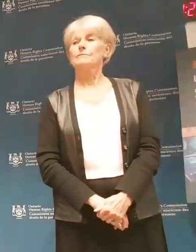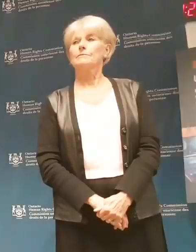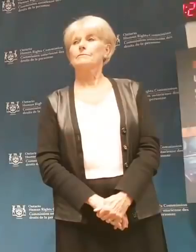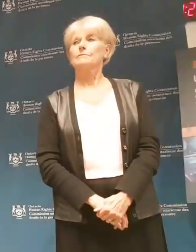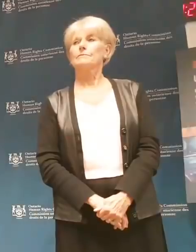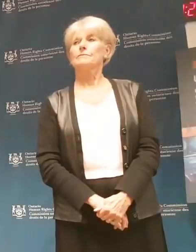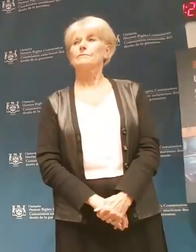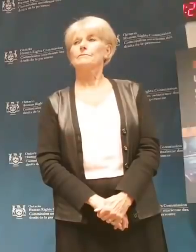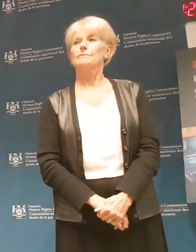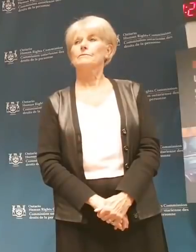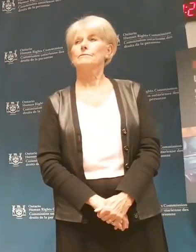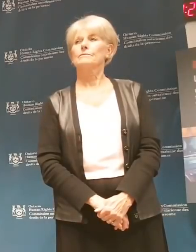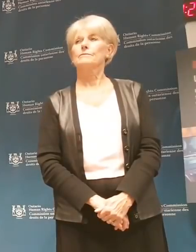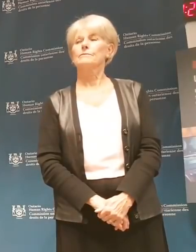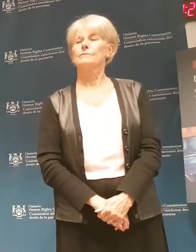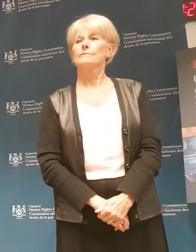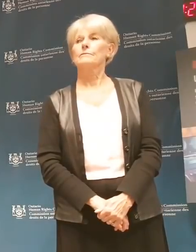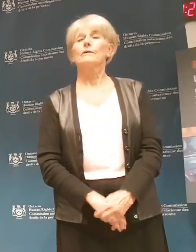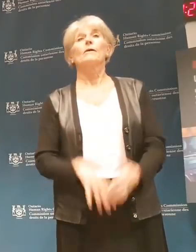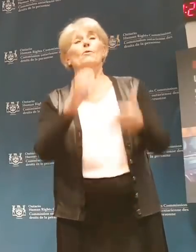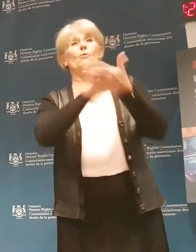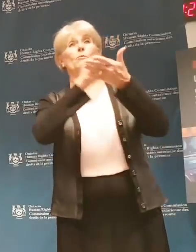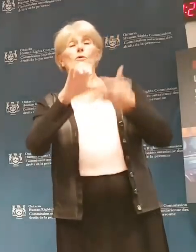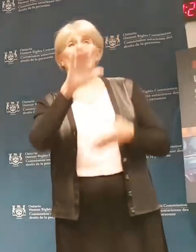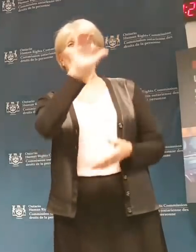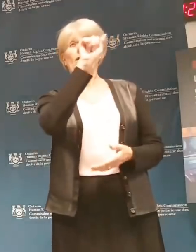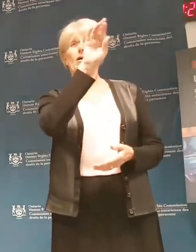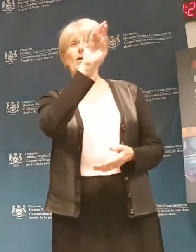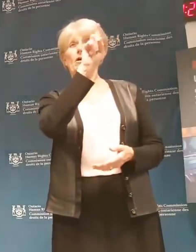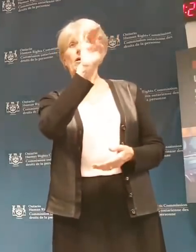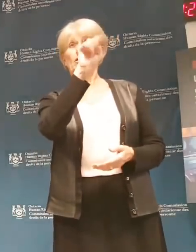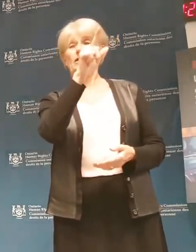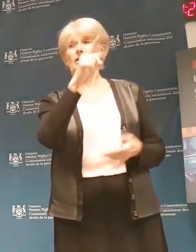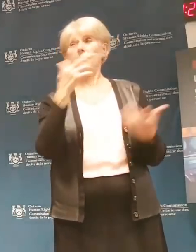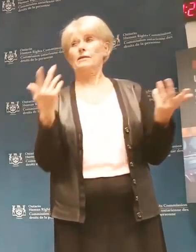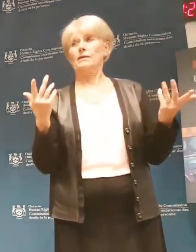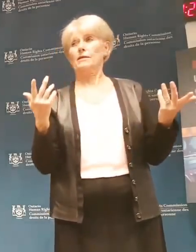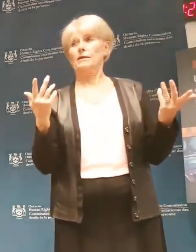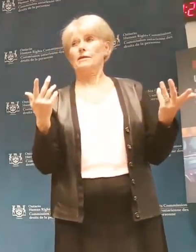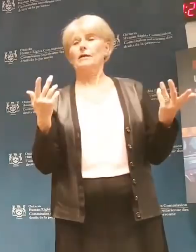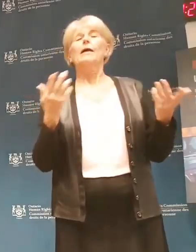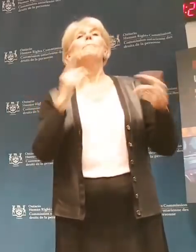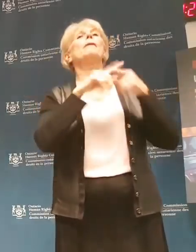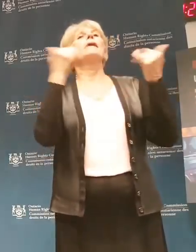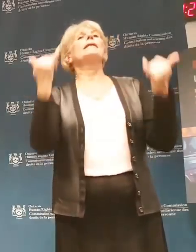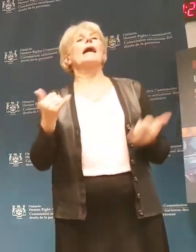they say they're removing carding, but now with the legalization of marijuana,